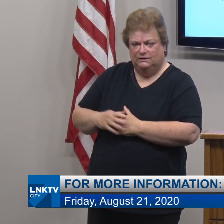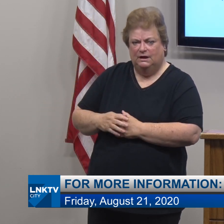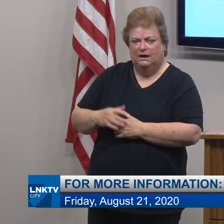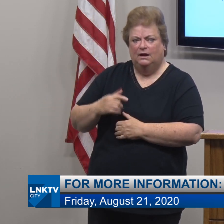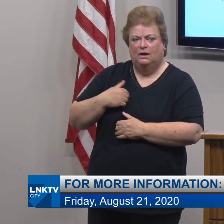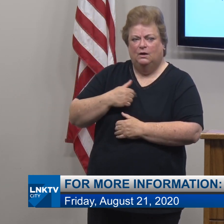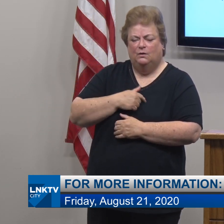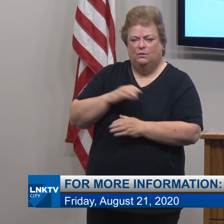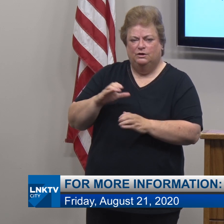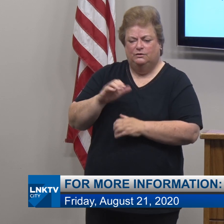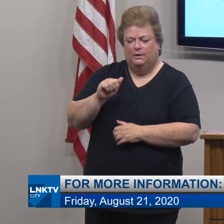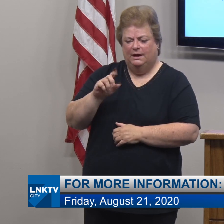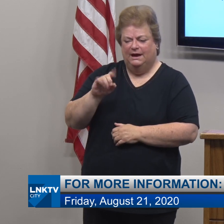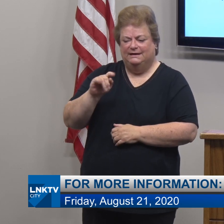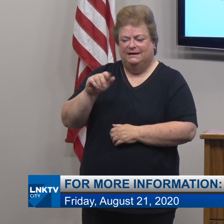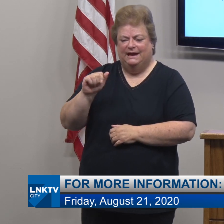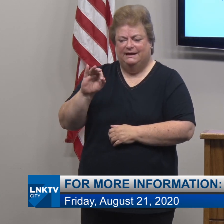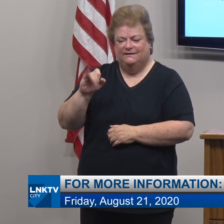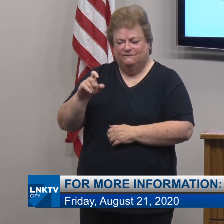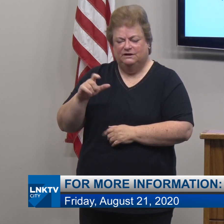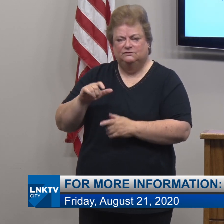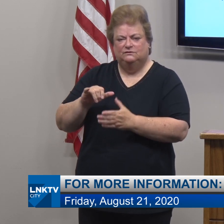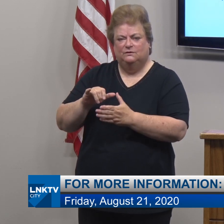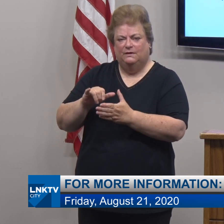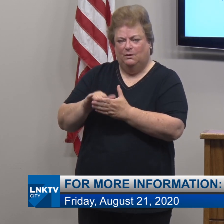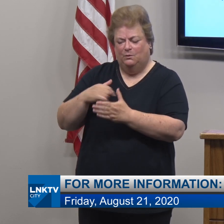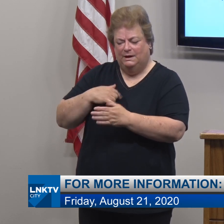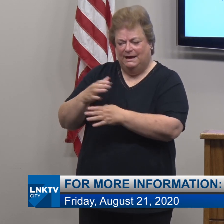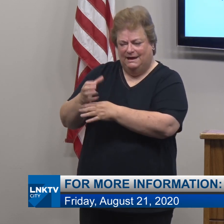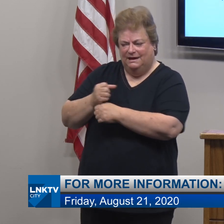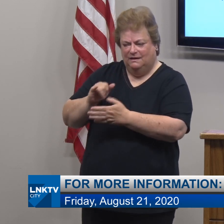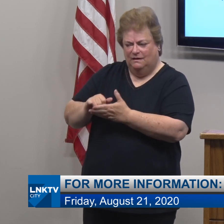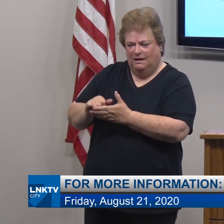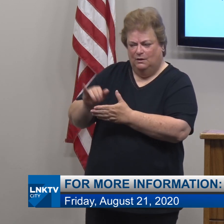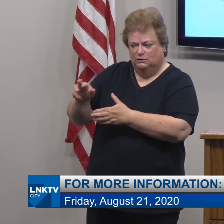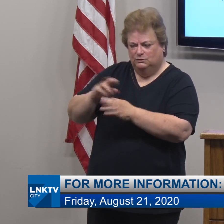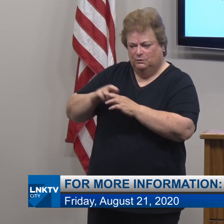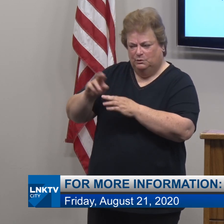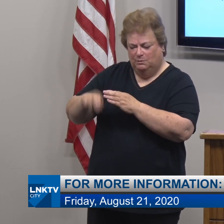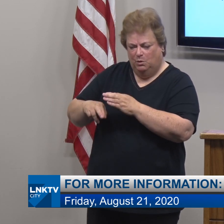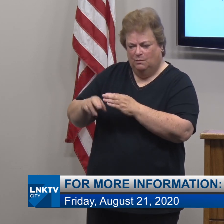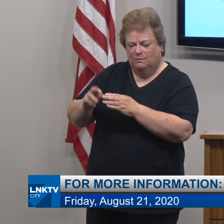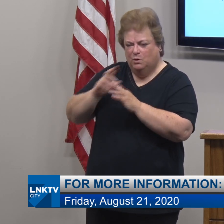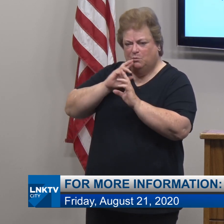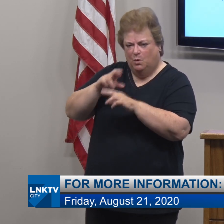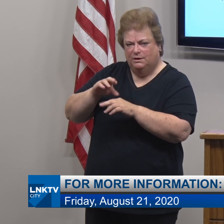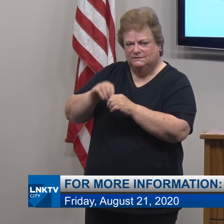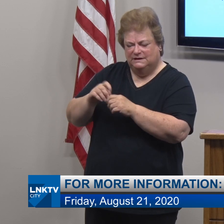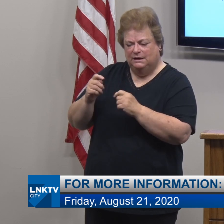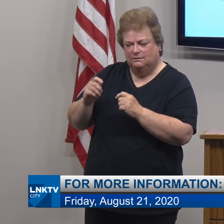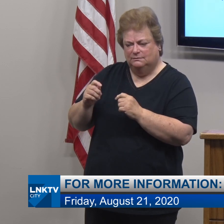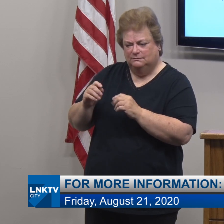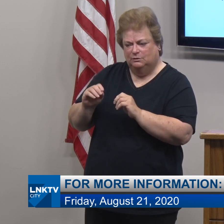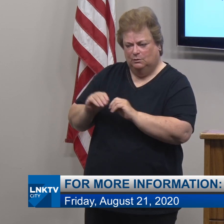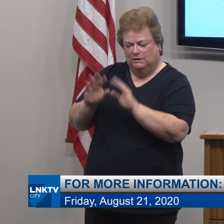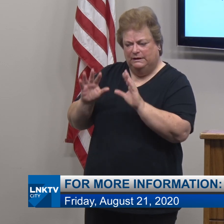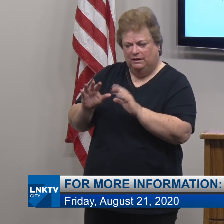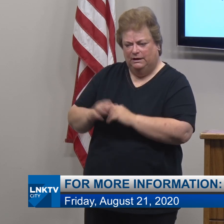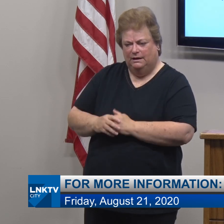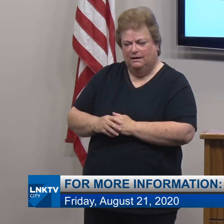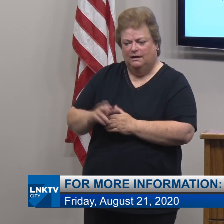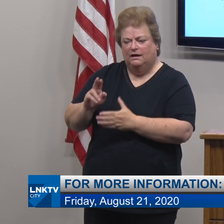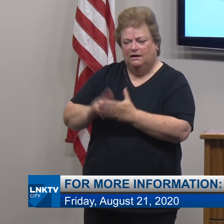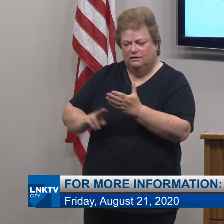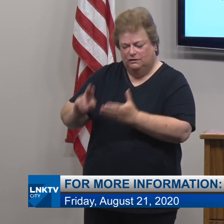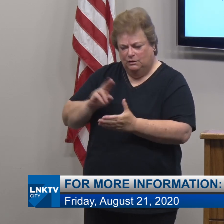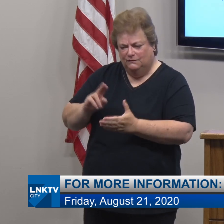data fix so that we can get those reports in very clearly from all the Test Nebraska sites. The university is using